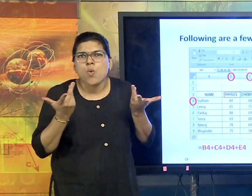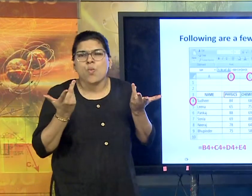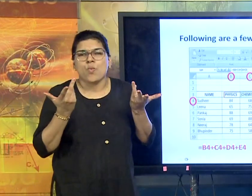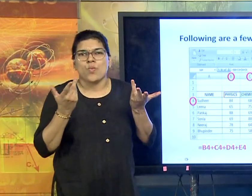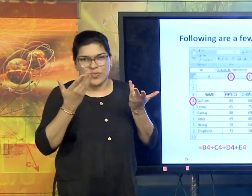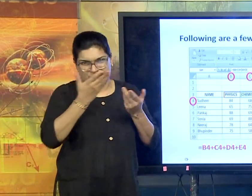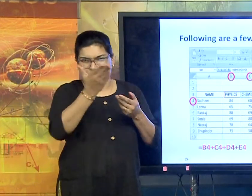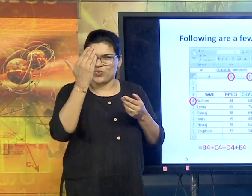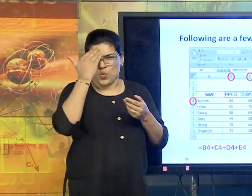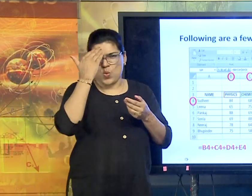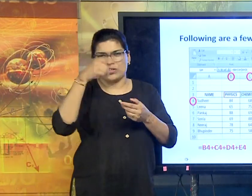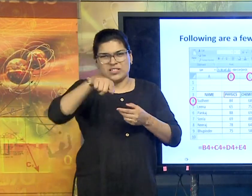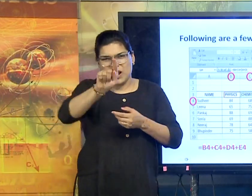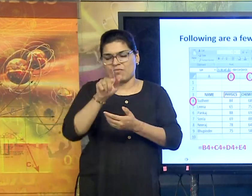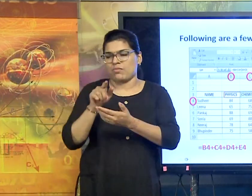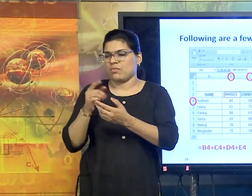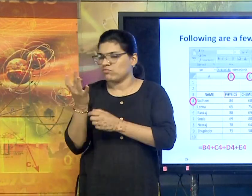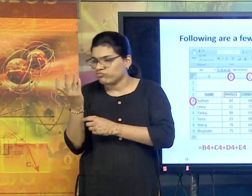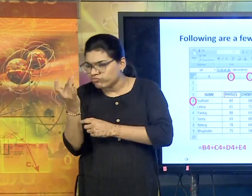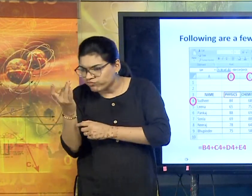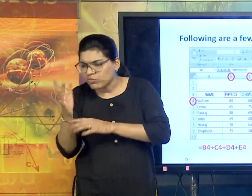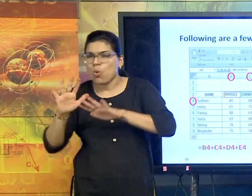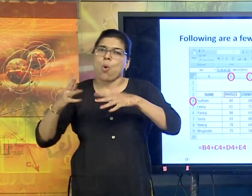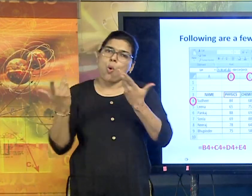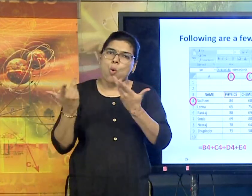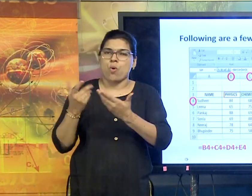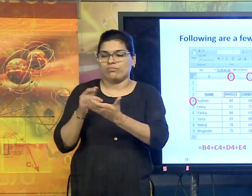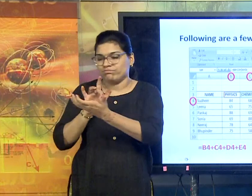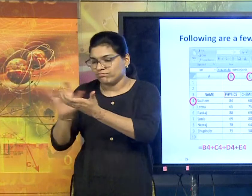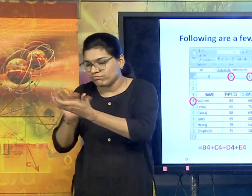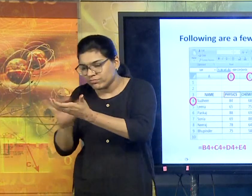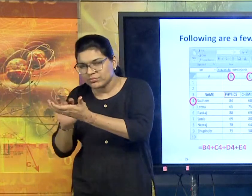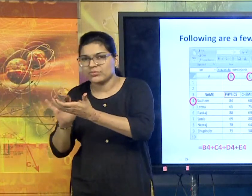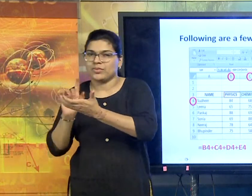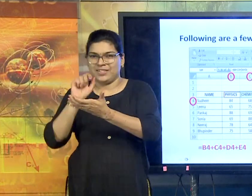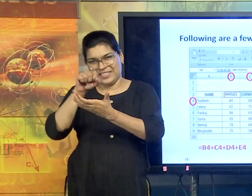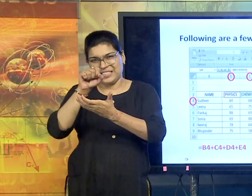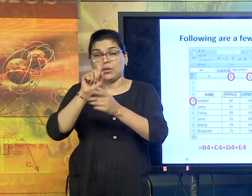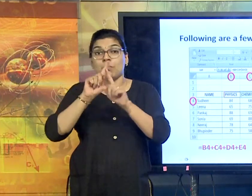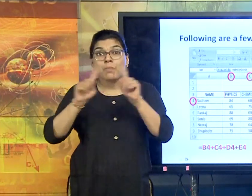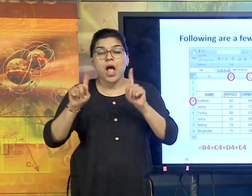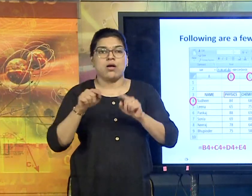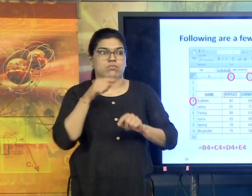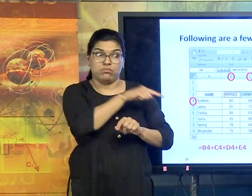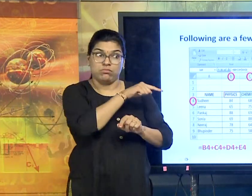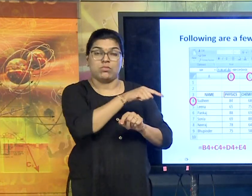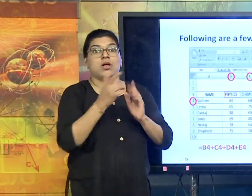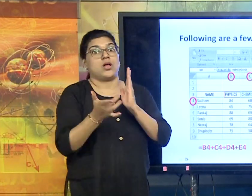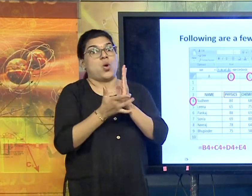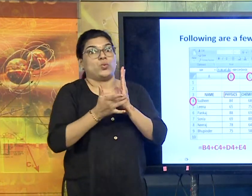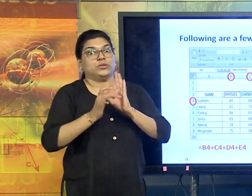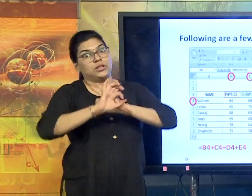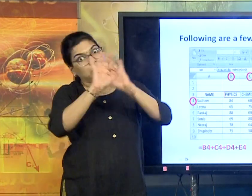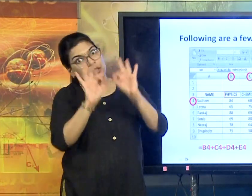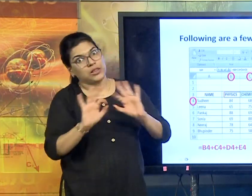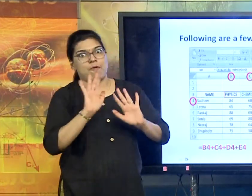how will we get total? You must have experienced that whenever you have to do